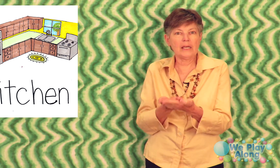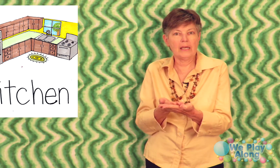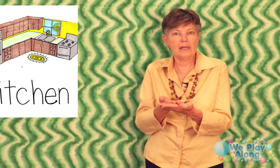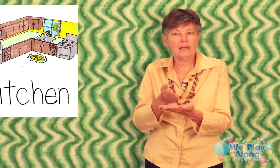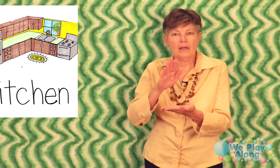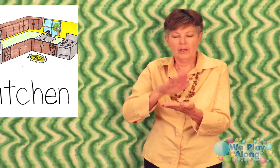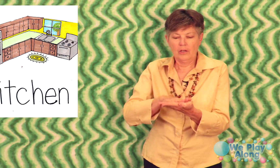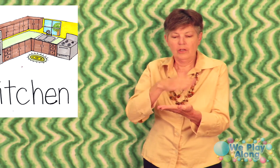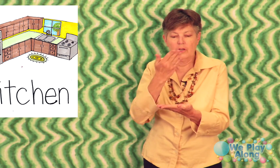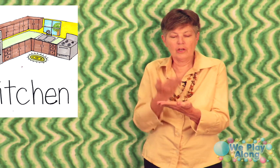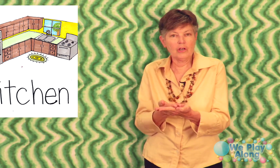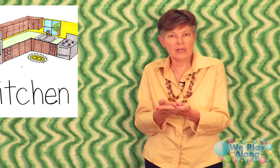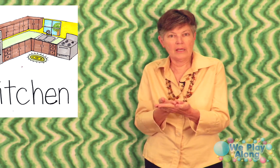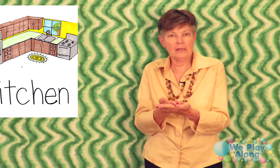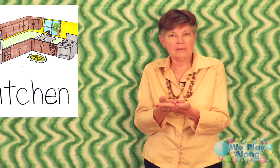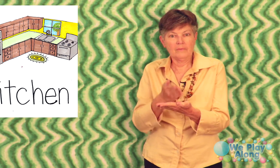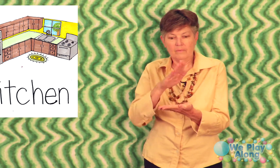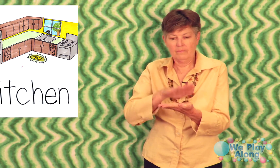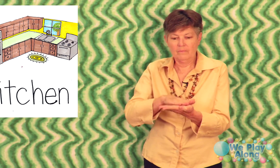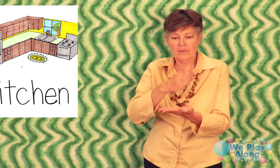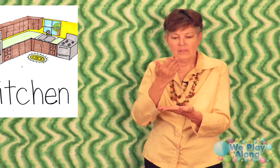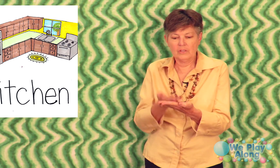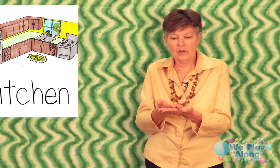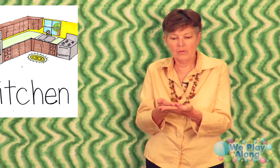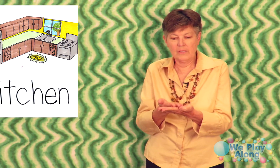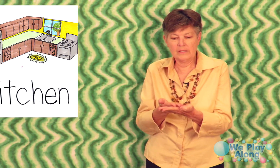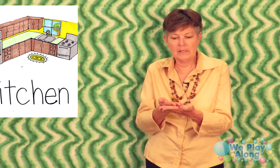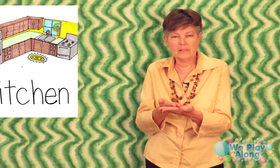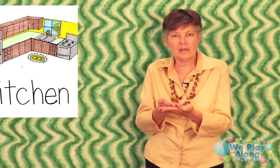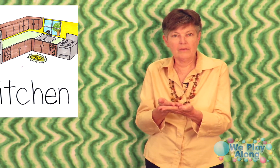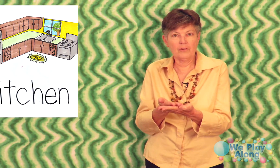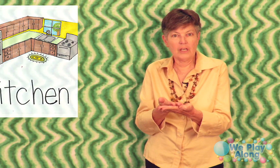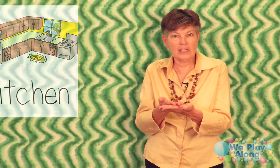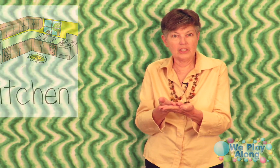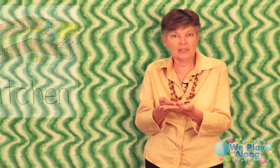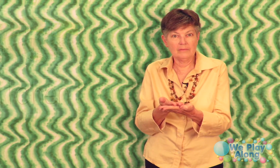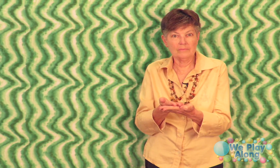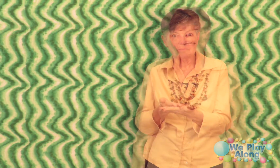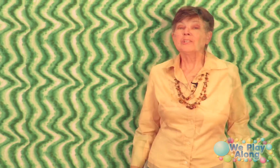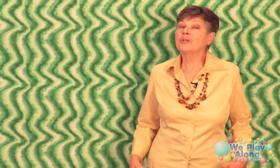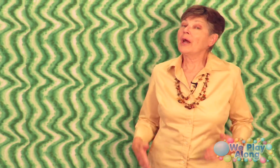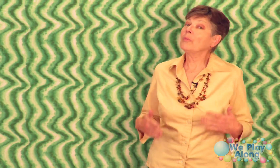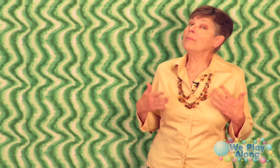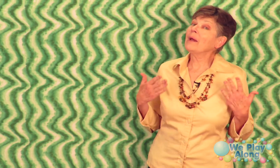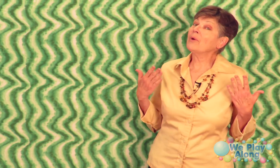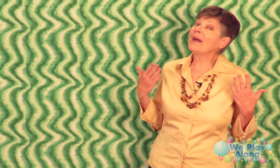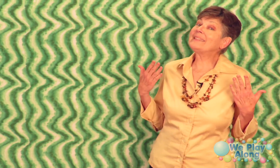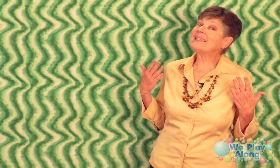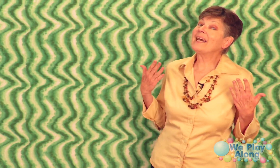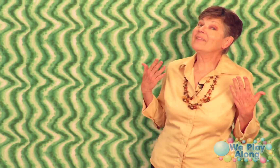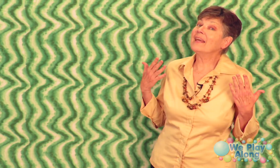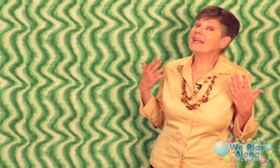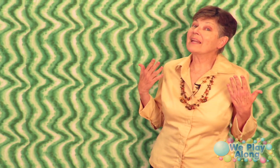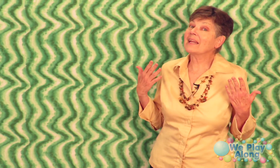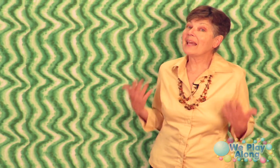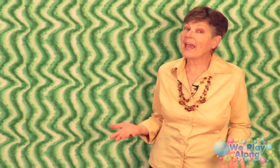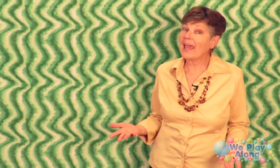cooking. You're cooking. So this is sign for kitchen. So now remember I said that